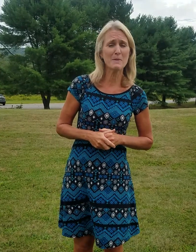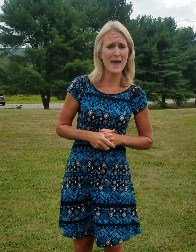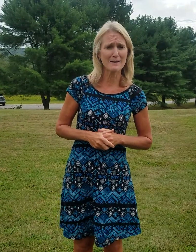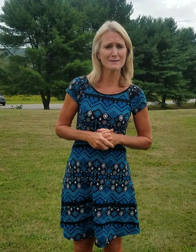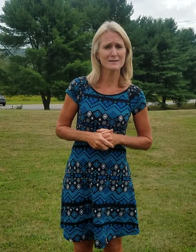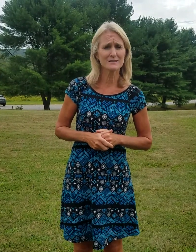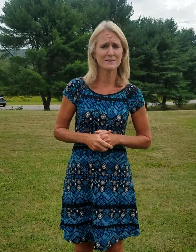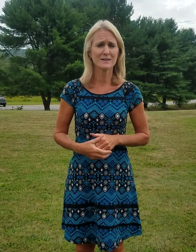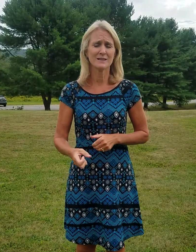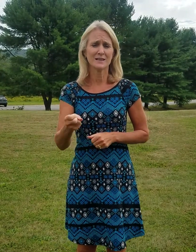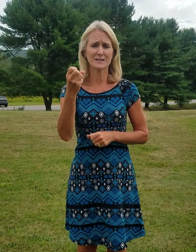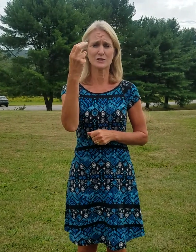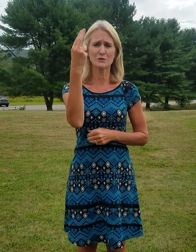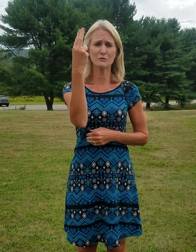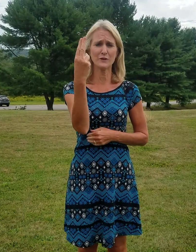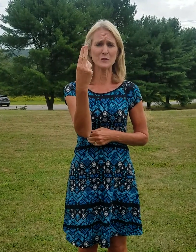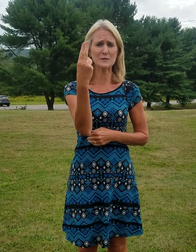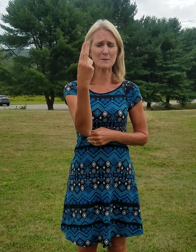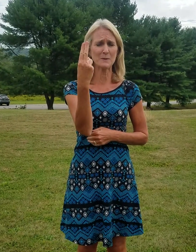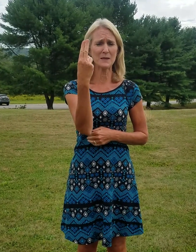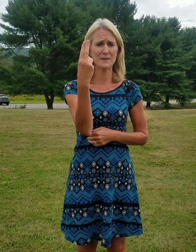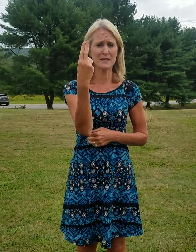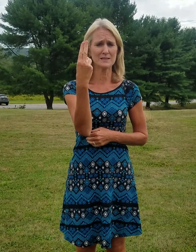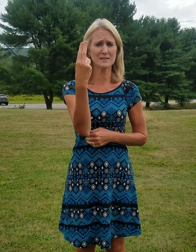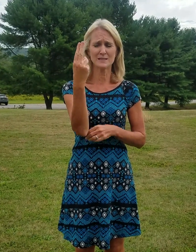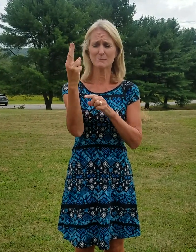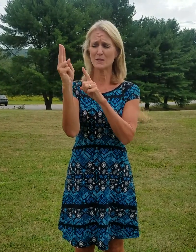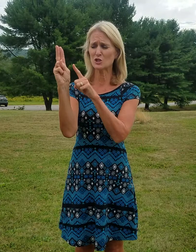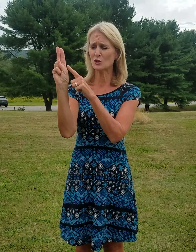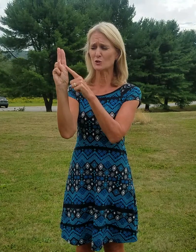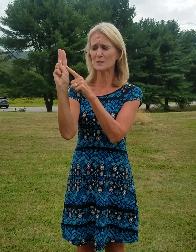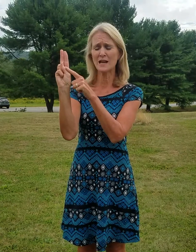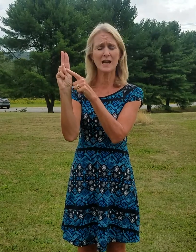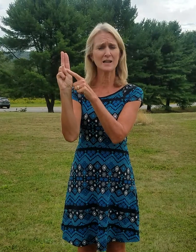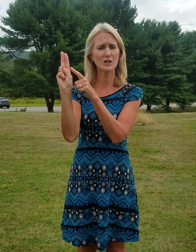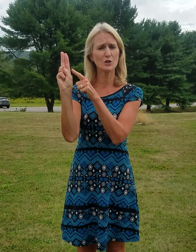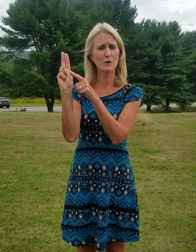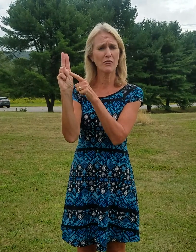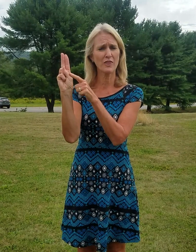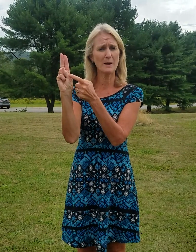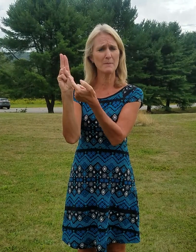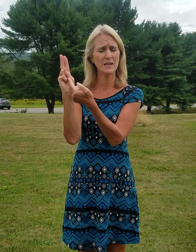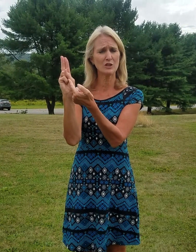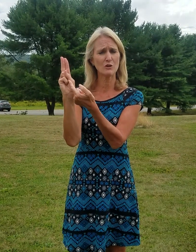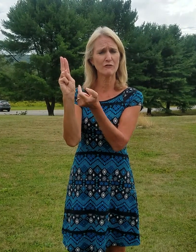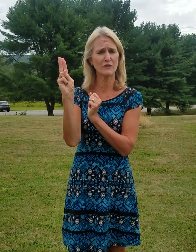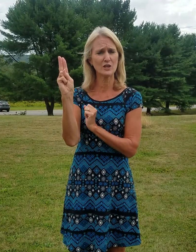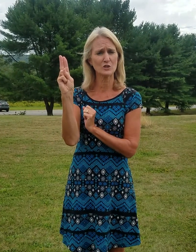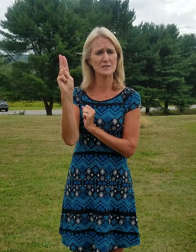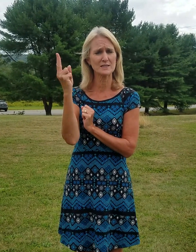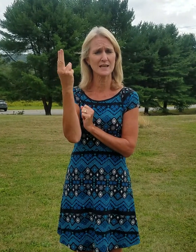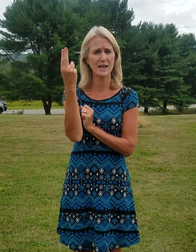mask is 2 fingers up like this. Make sure you tuck your thumb and your fingers together.